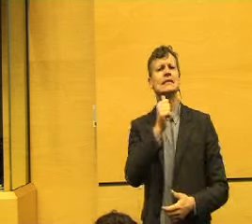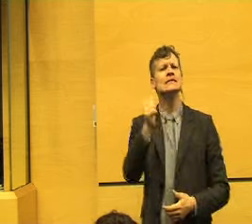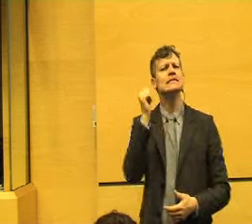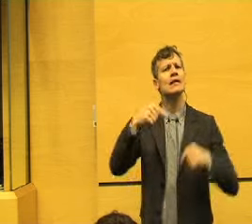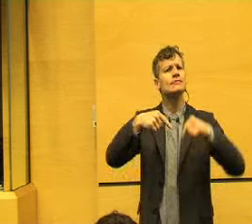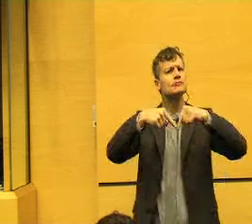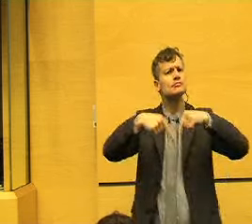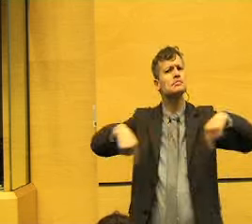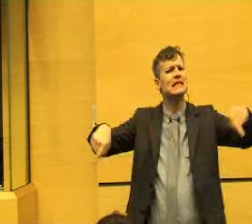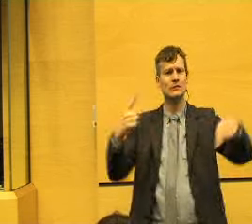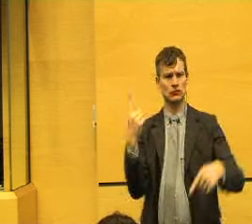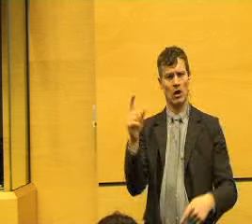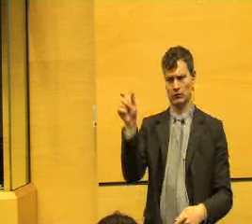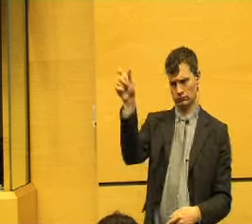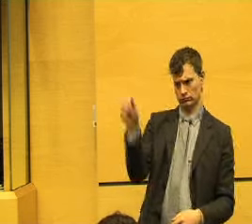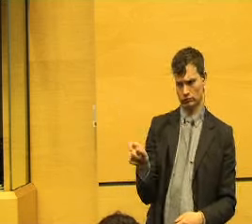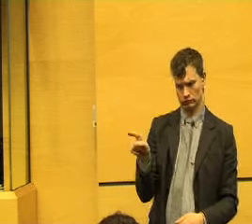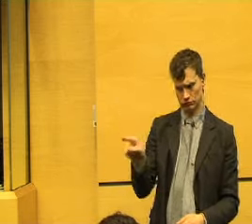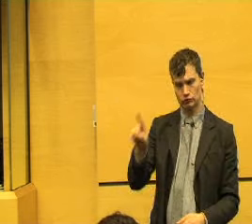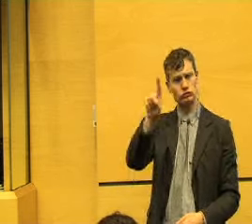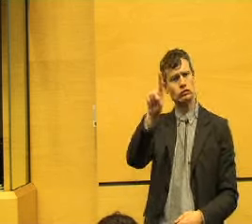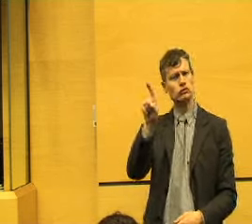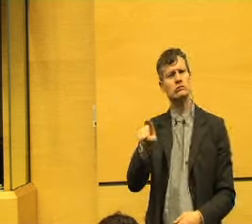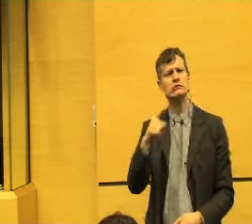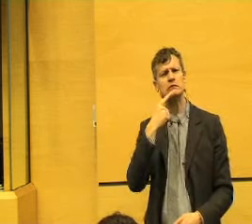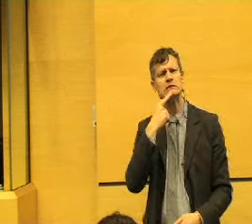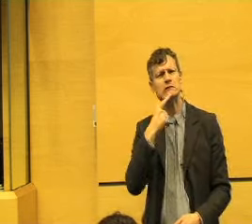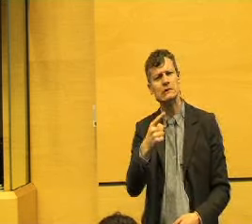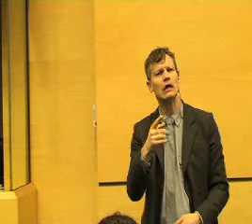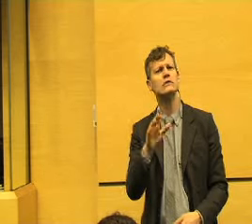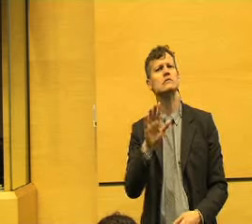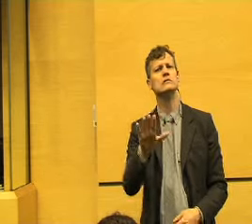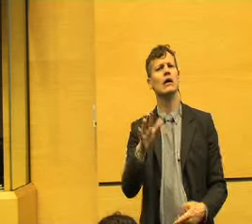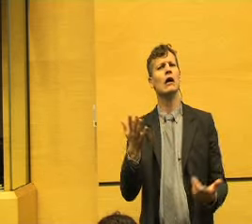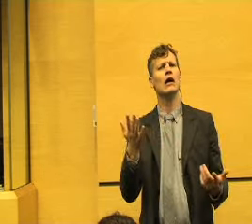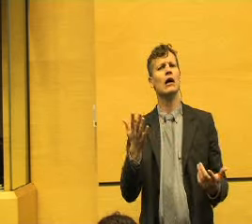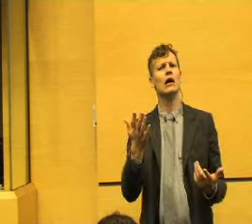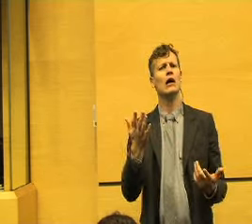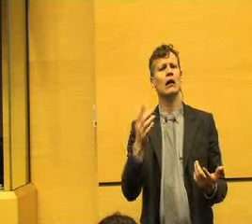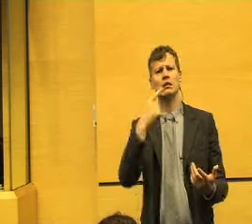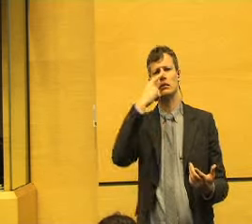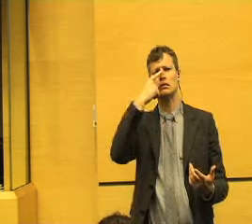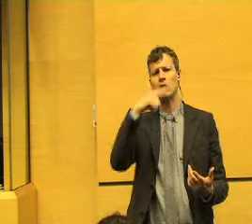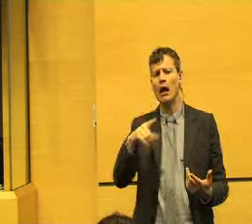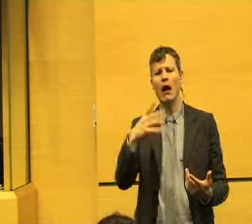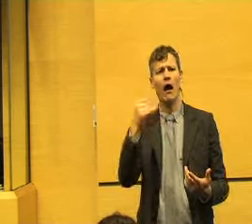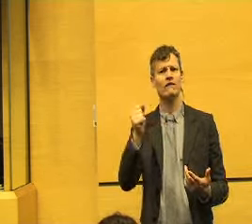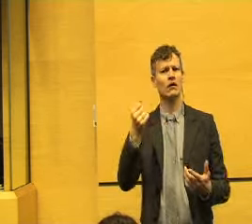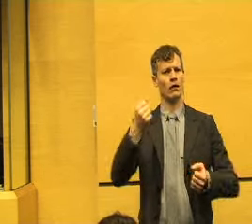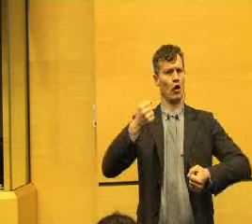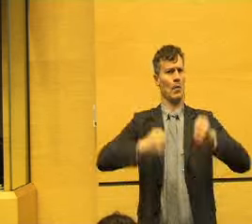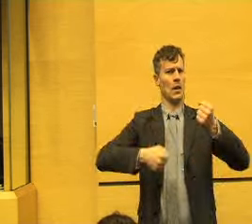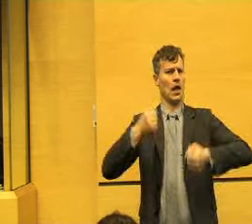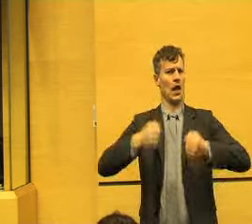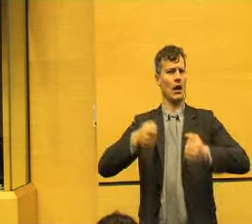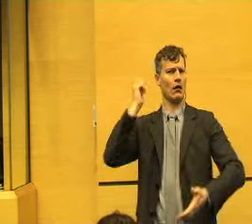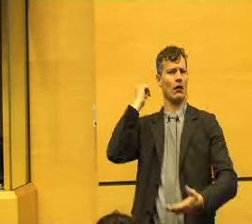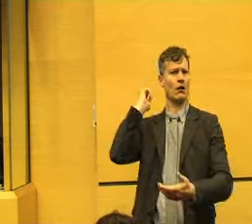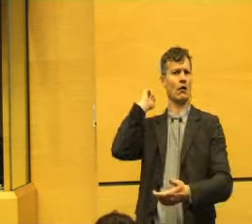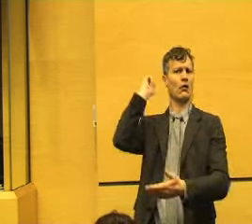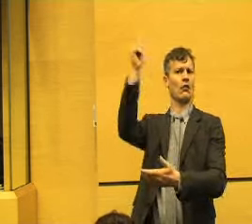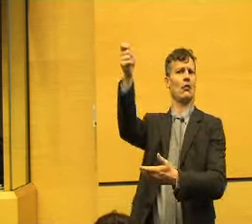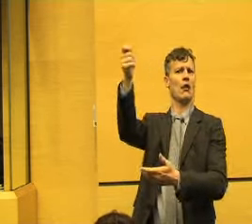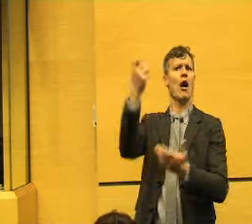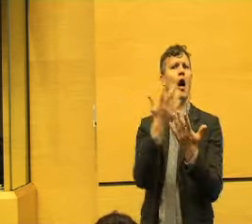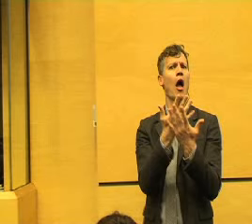questioned that we had such a small number of complaints at 28. Allow me to clarify that 28 is